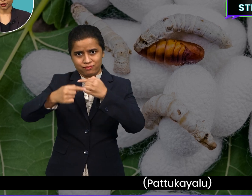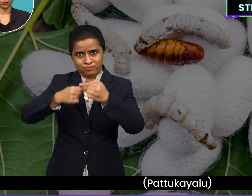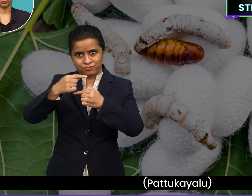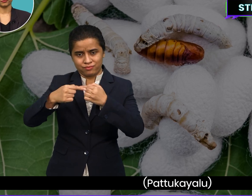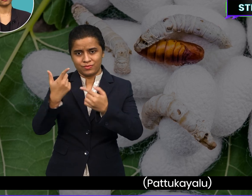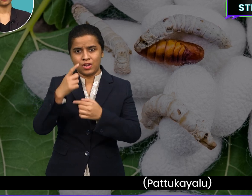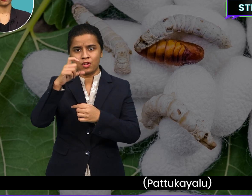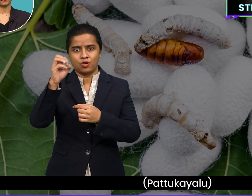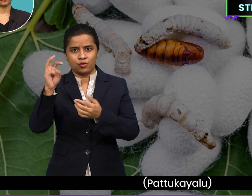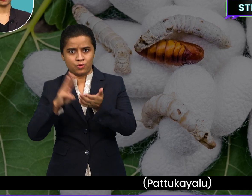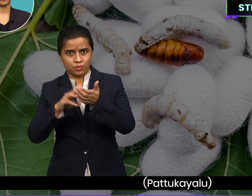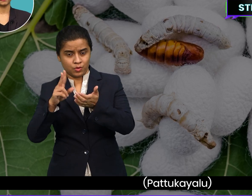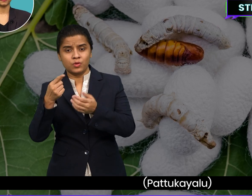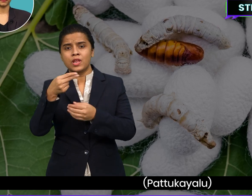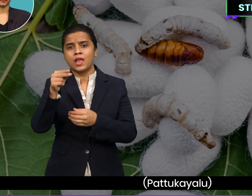Pattukayalu.